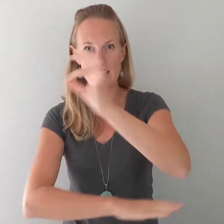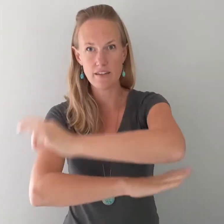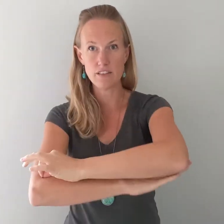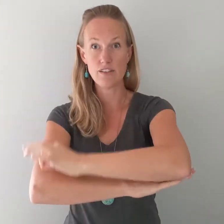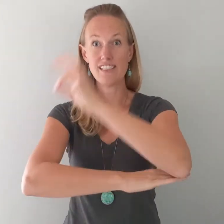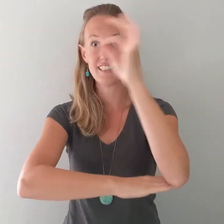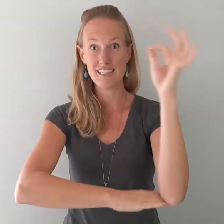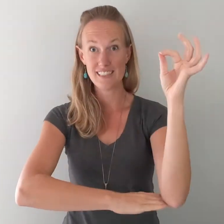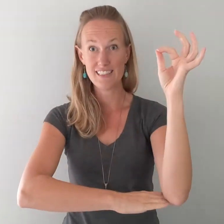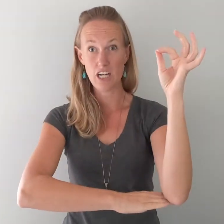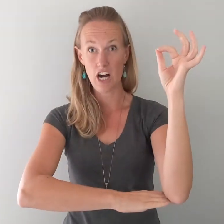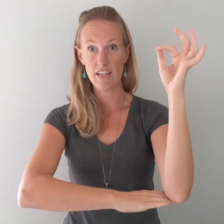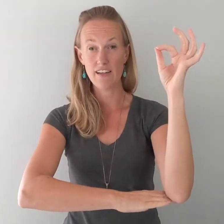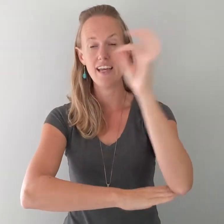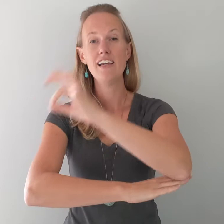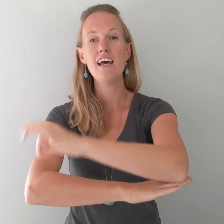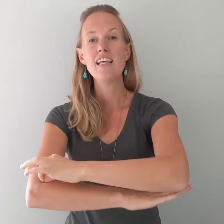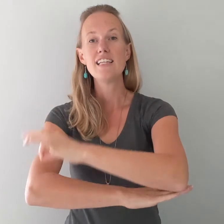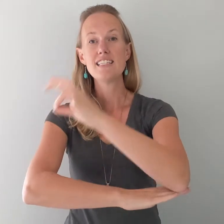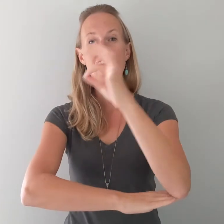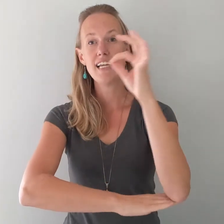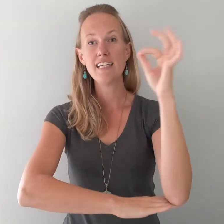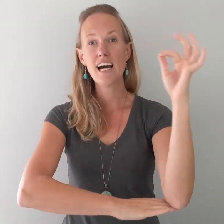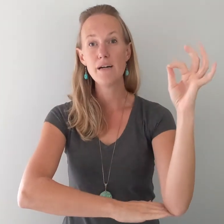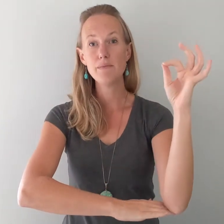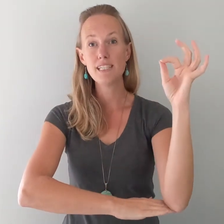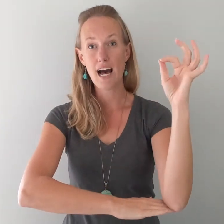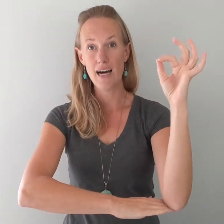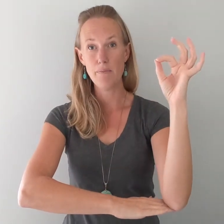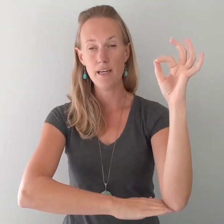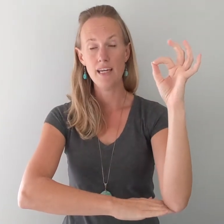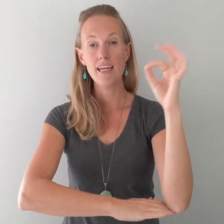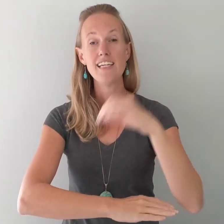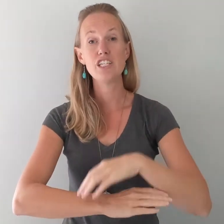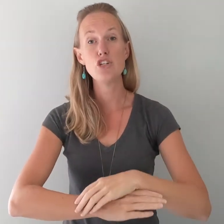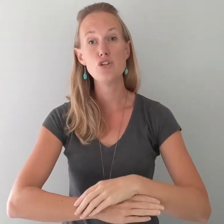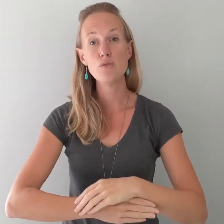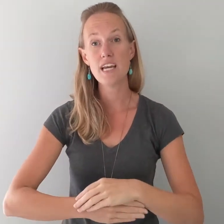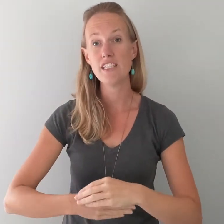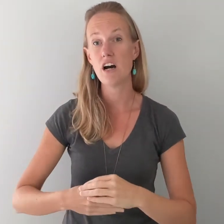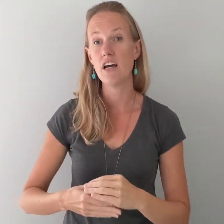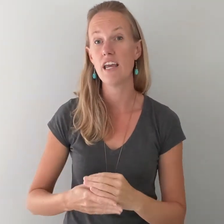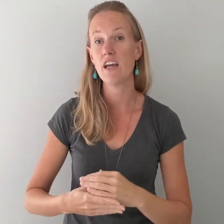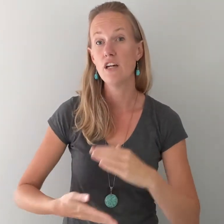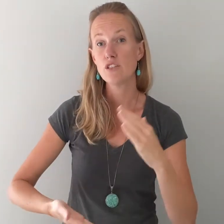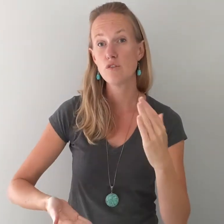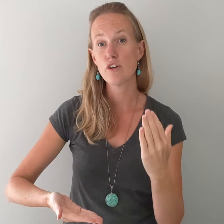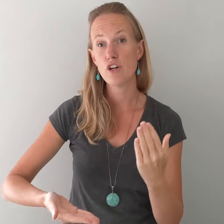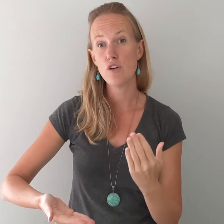literal. So this is this dawn, okay? The sun comes up, it's a new day dawning. So for new,